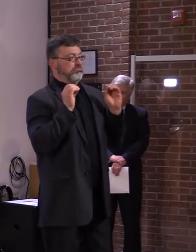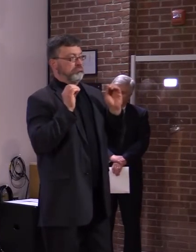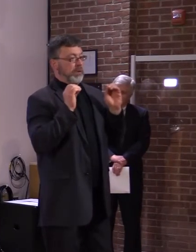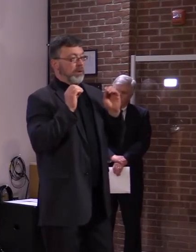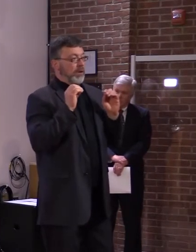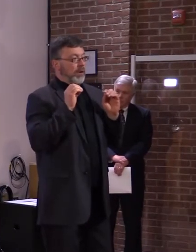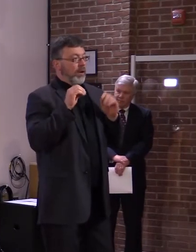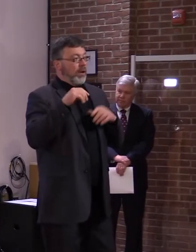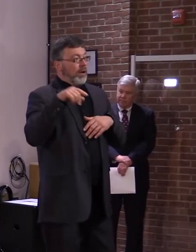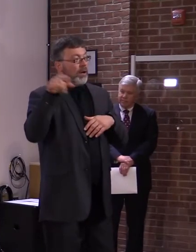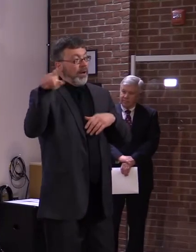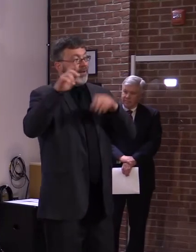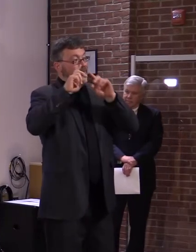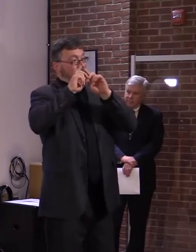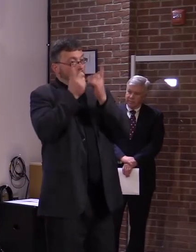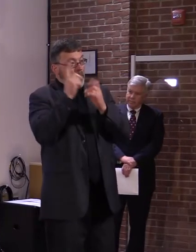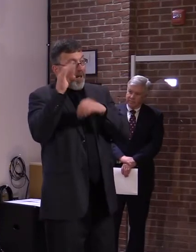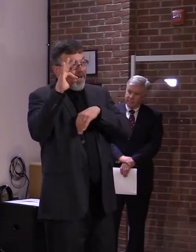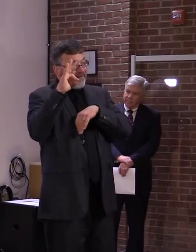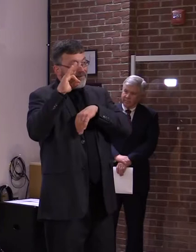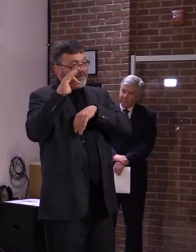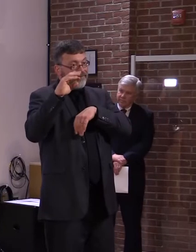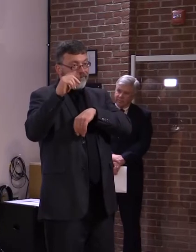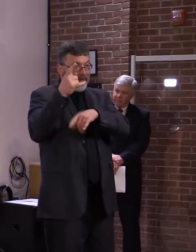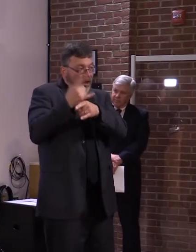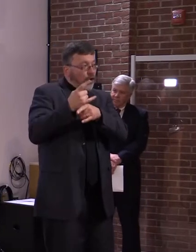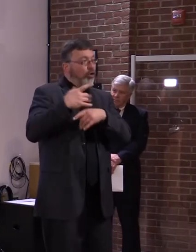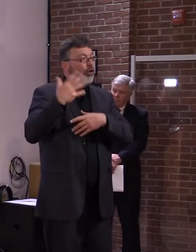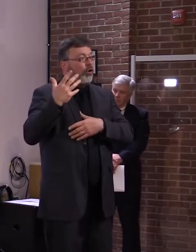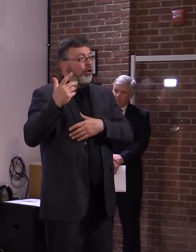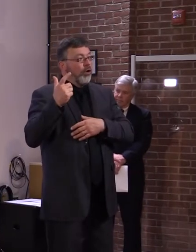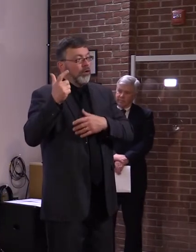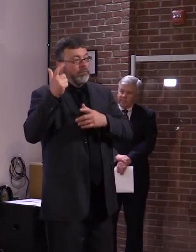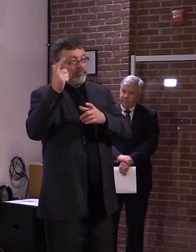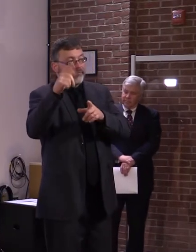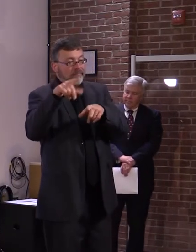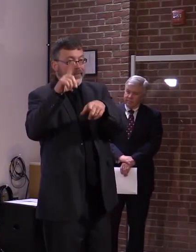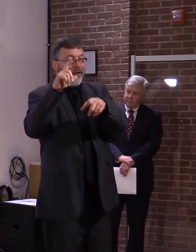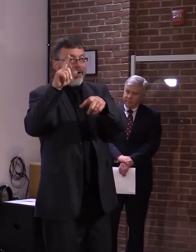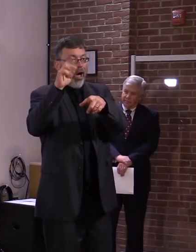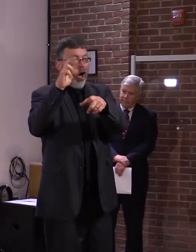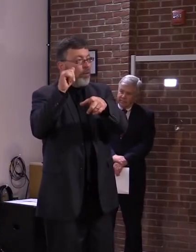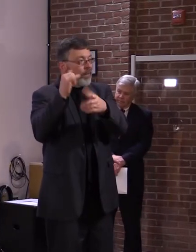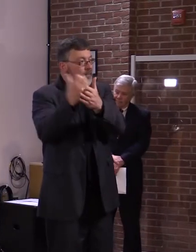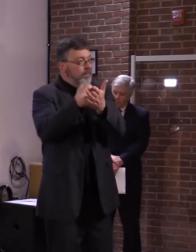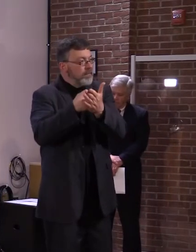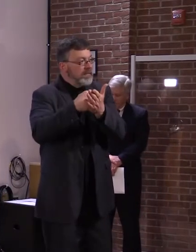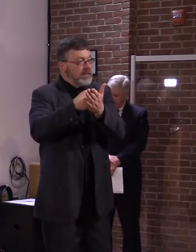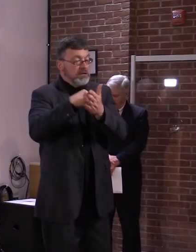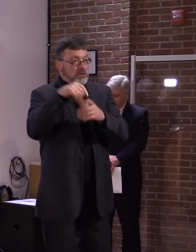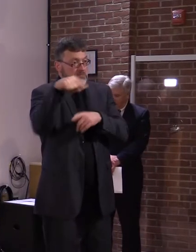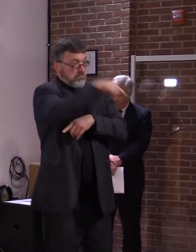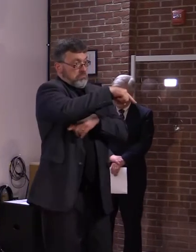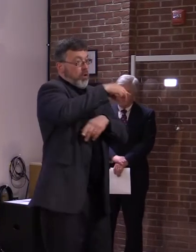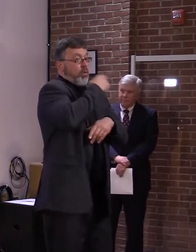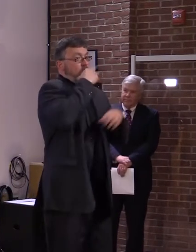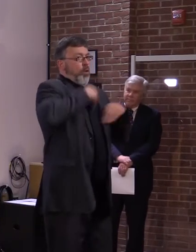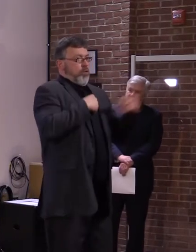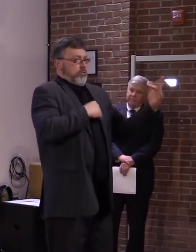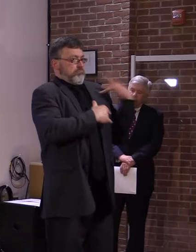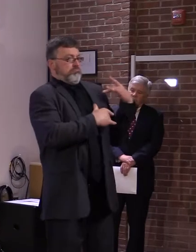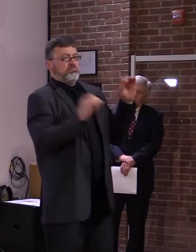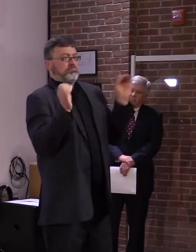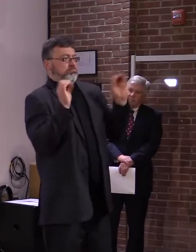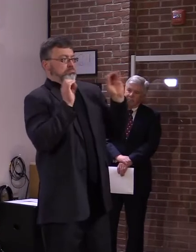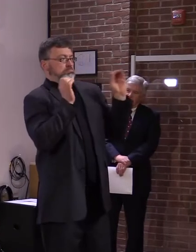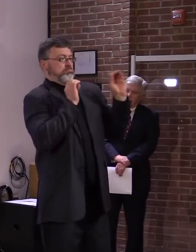until tomorrow so that they have at least 24 hours to decide what they're going to do. Obviously, individually, the bars, restaurants, and